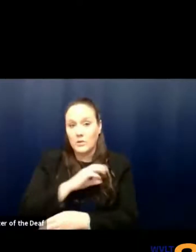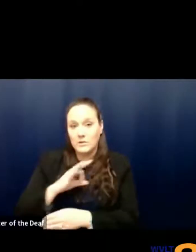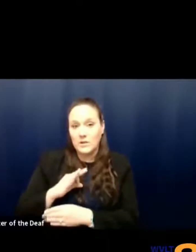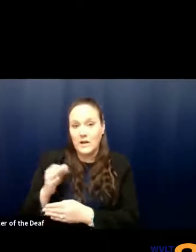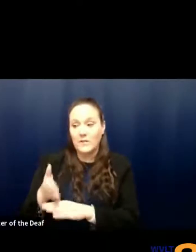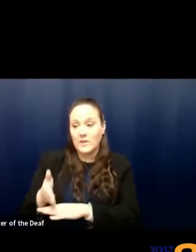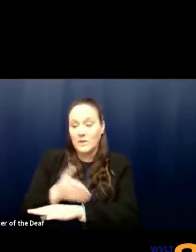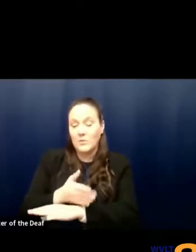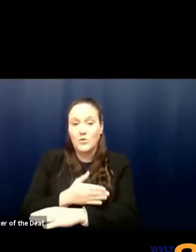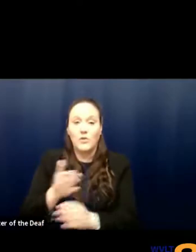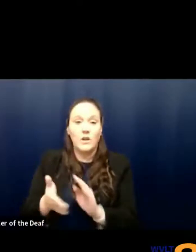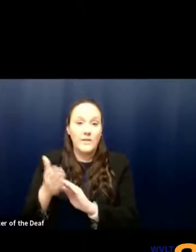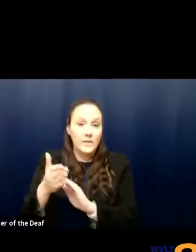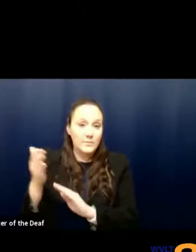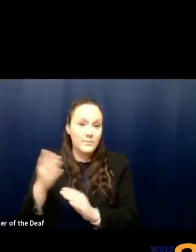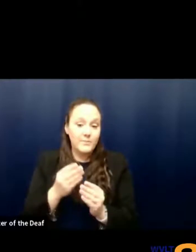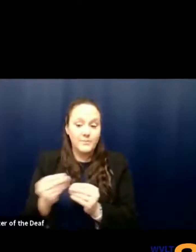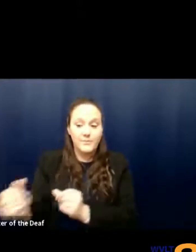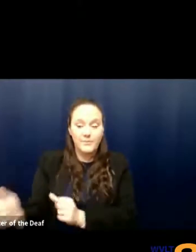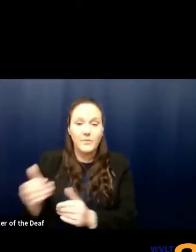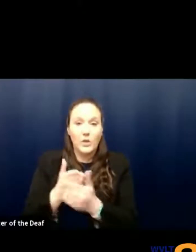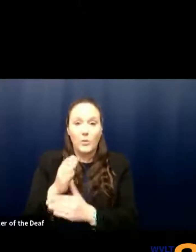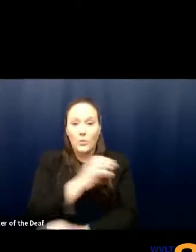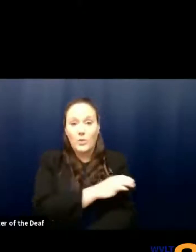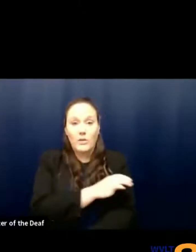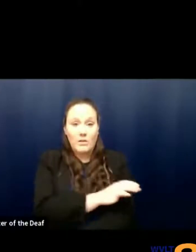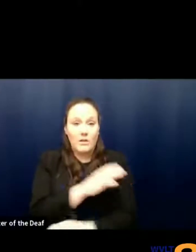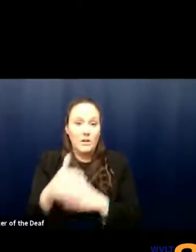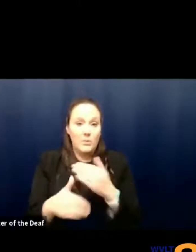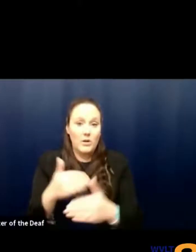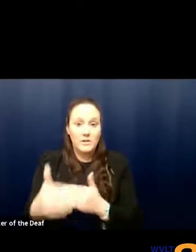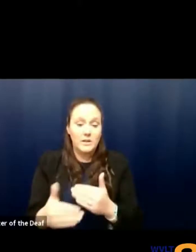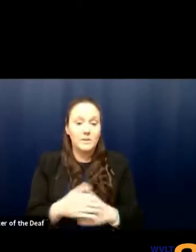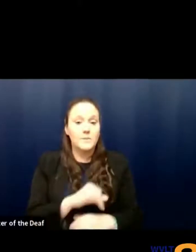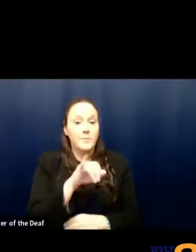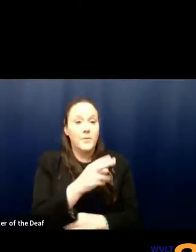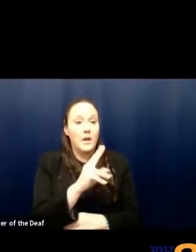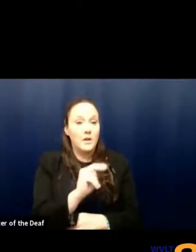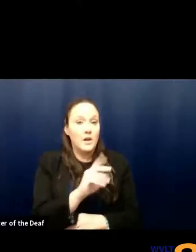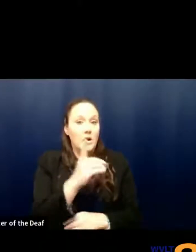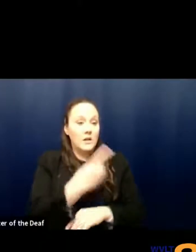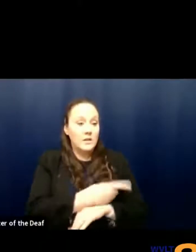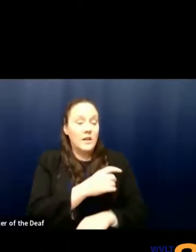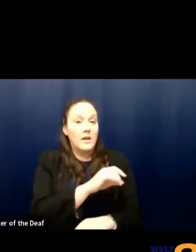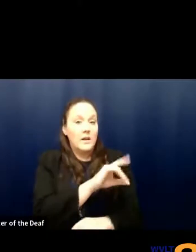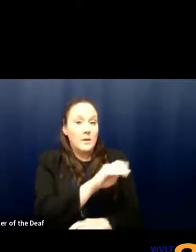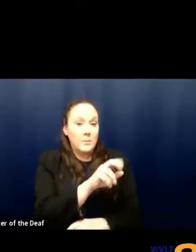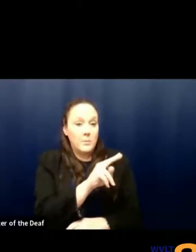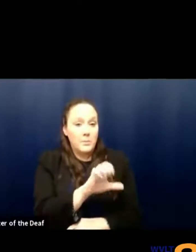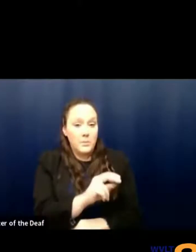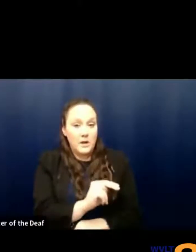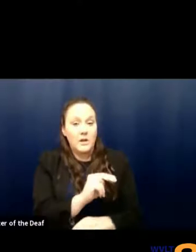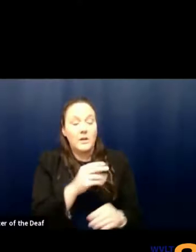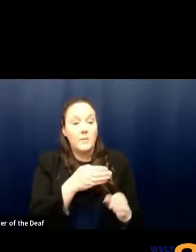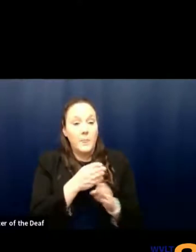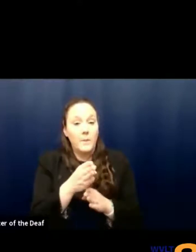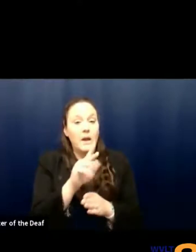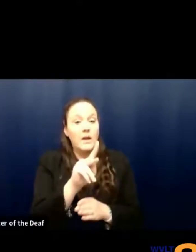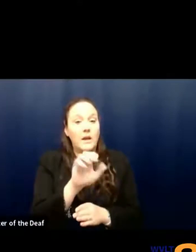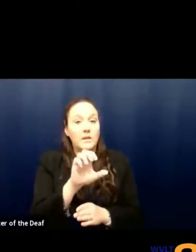all the way through the clinic process. From John with the Daily Beacon, other than the main KCHD building, what facilities are